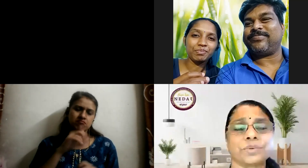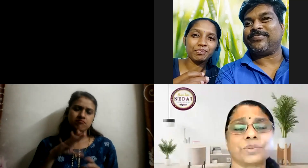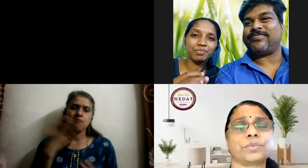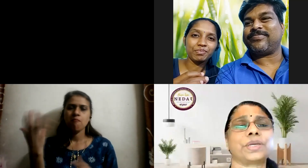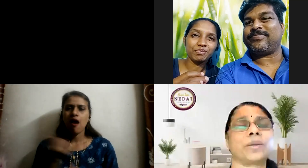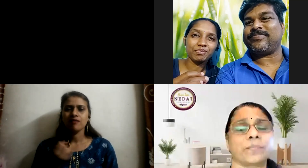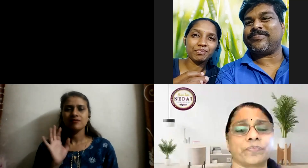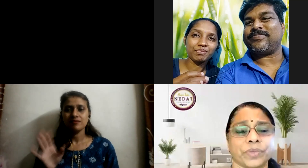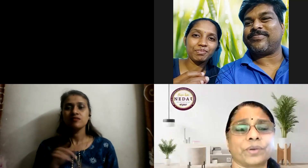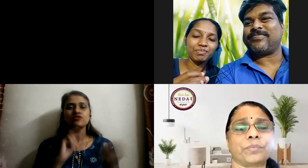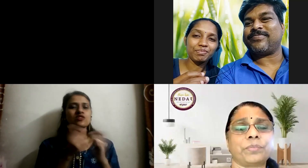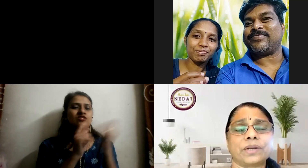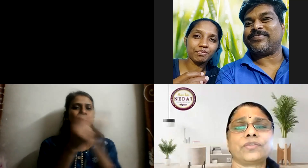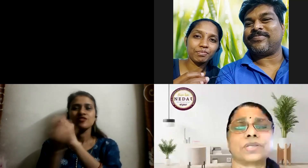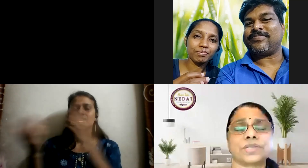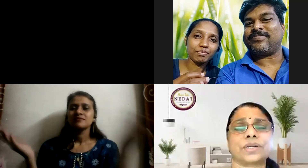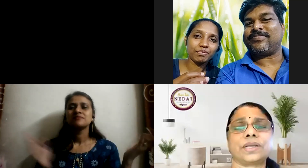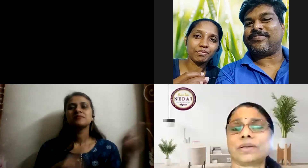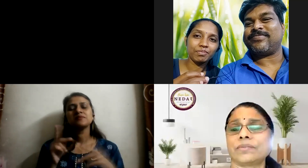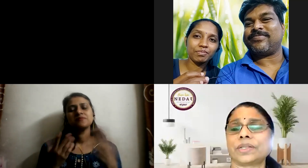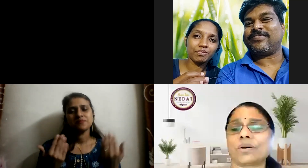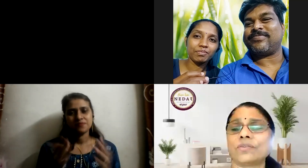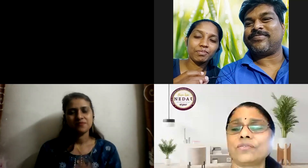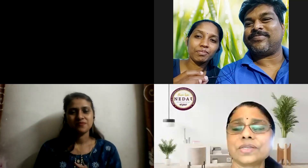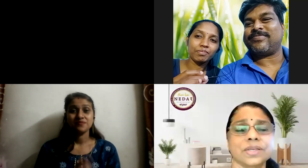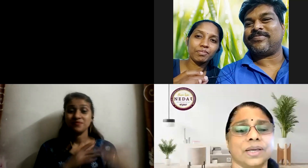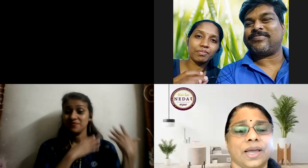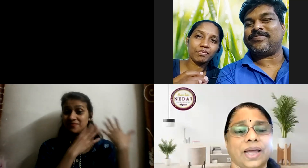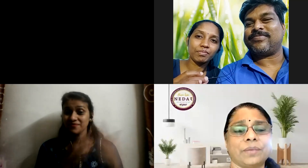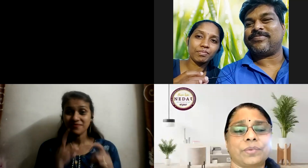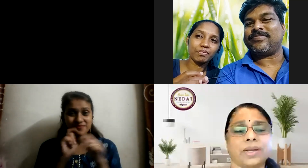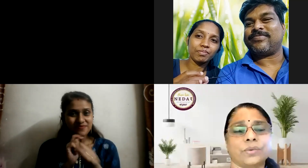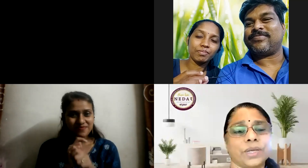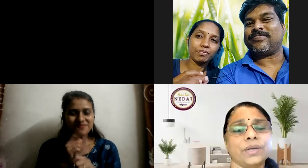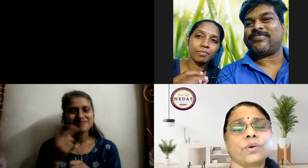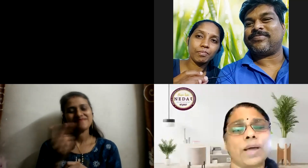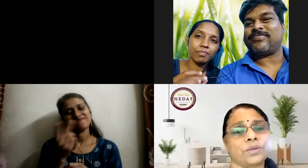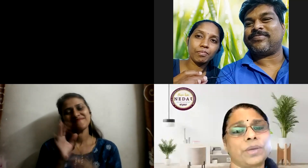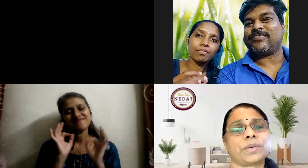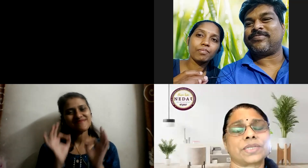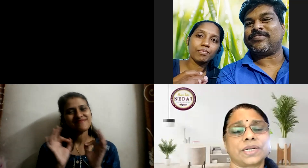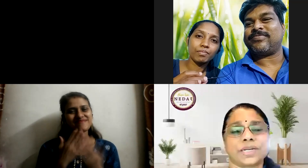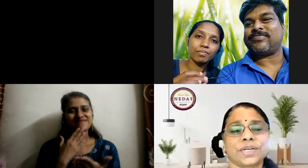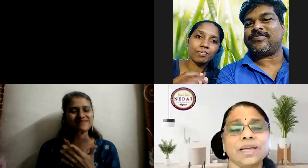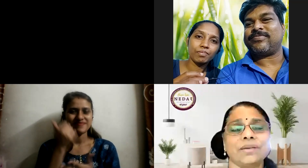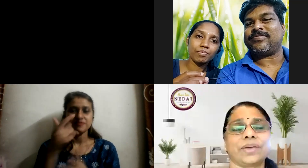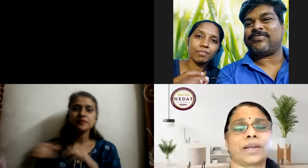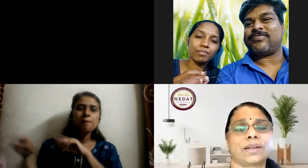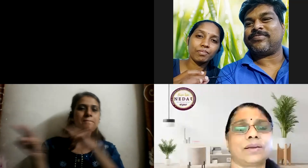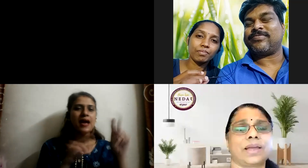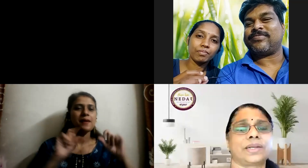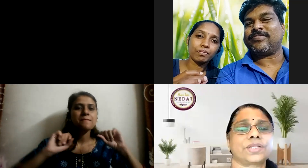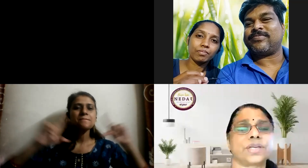think God bless you to be, part of this journey with all of us. And I'll quickly go back to my presentation